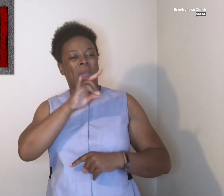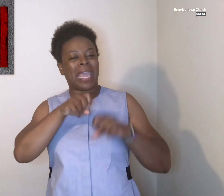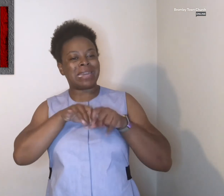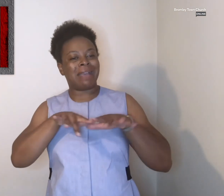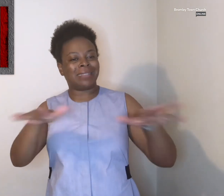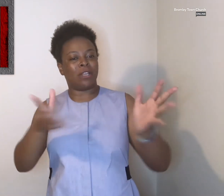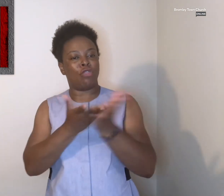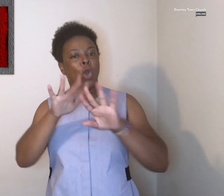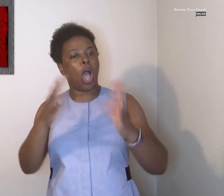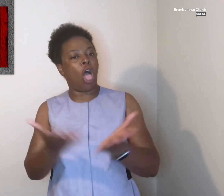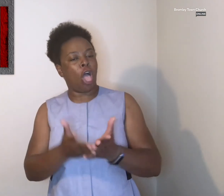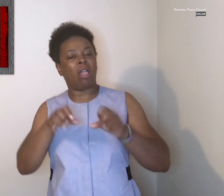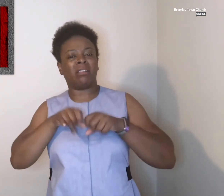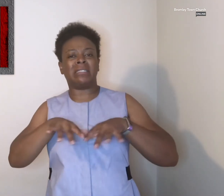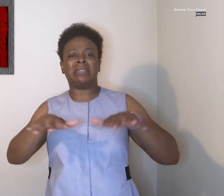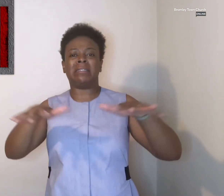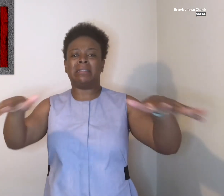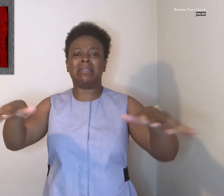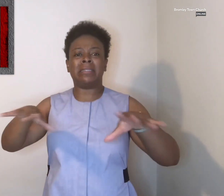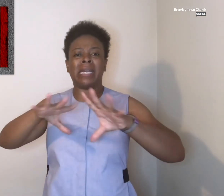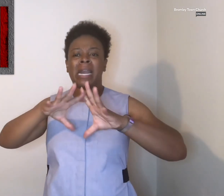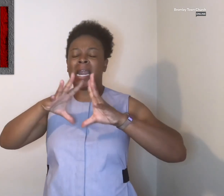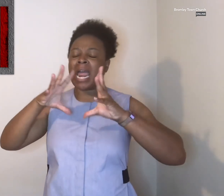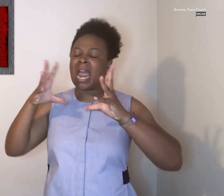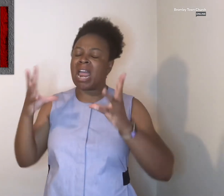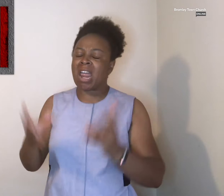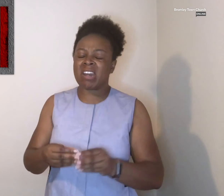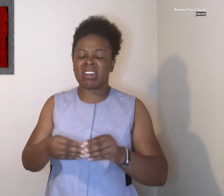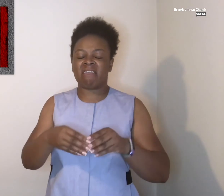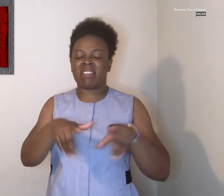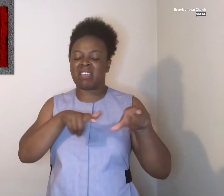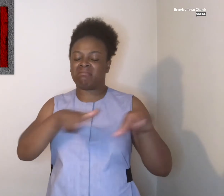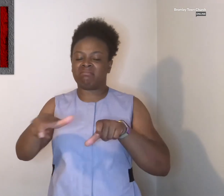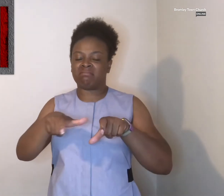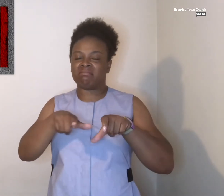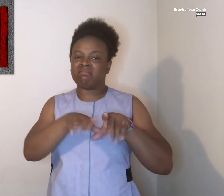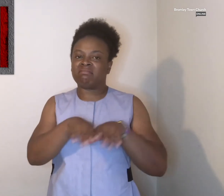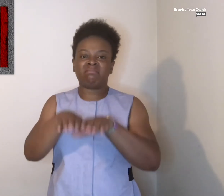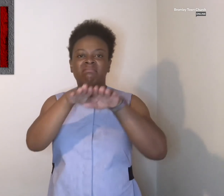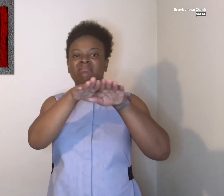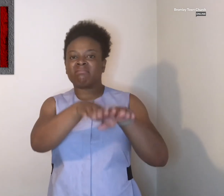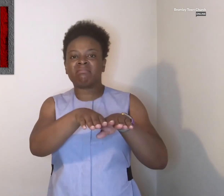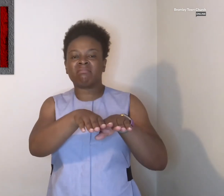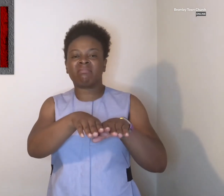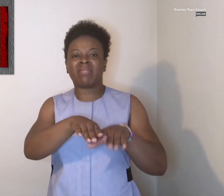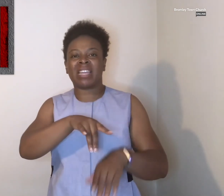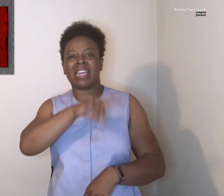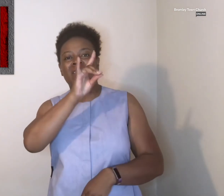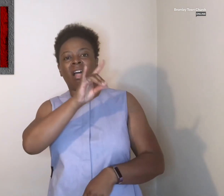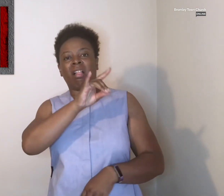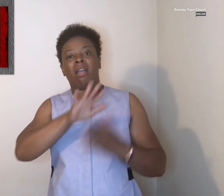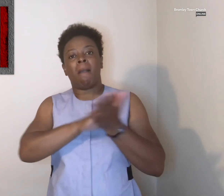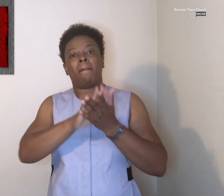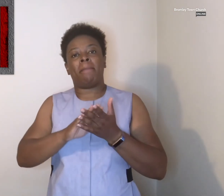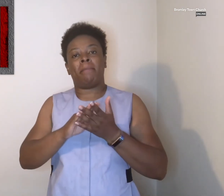saw that everything they thought or imagined was consistently and totally evil. So the Lord was sorry he had ever